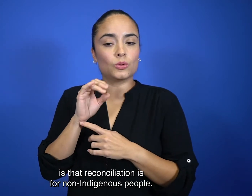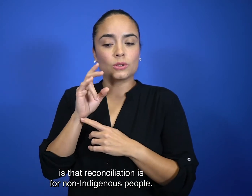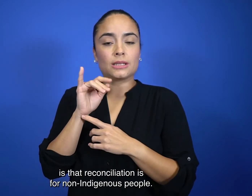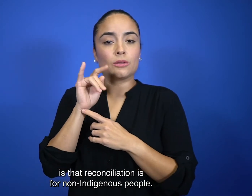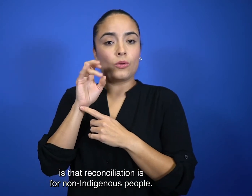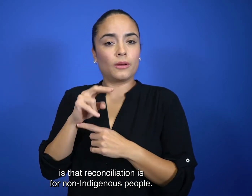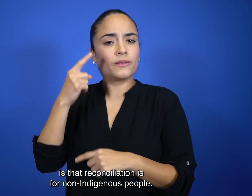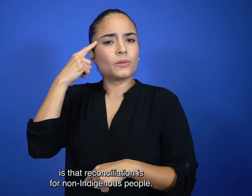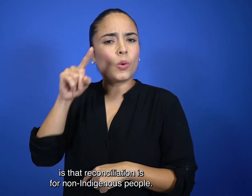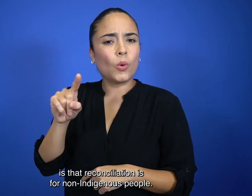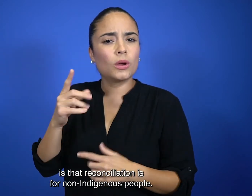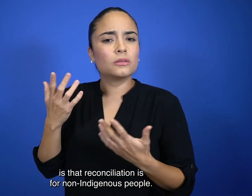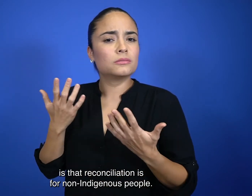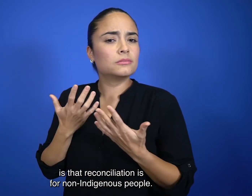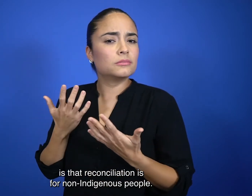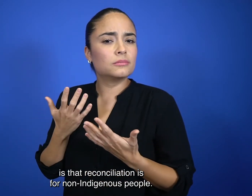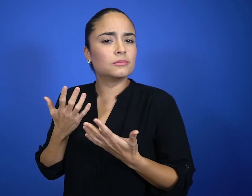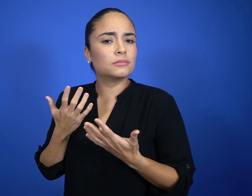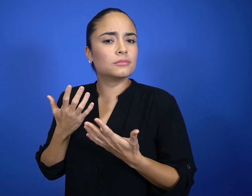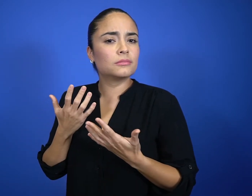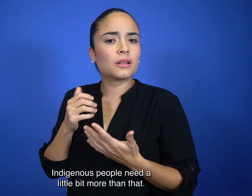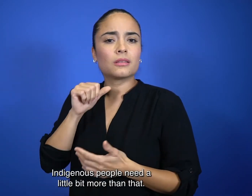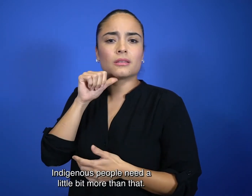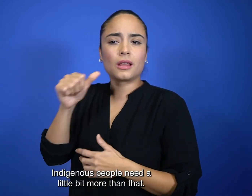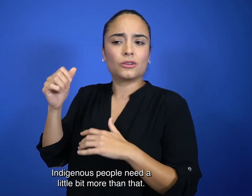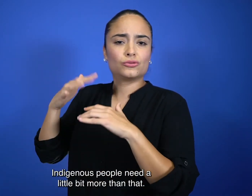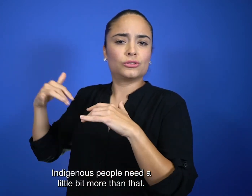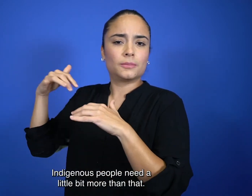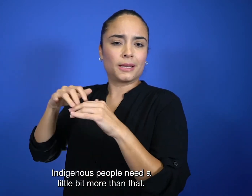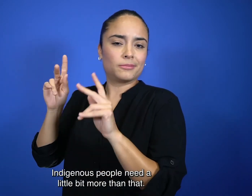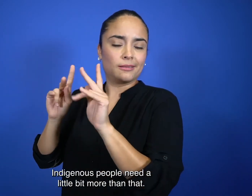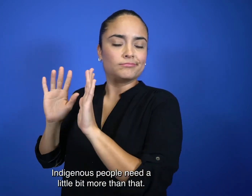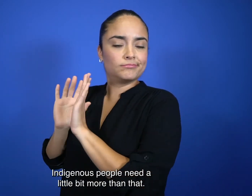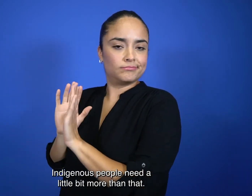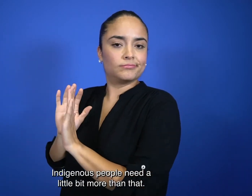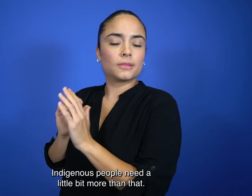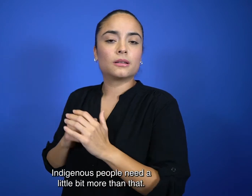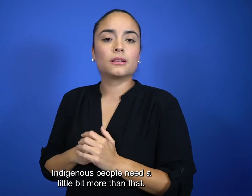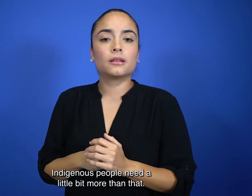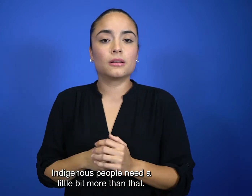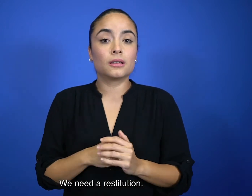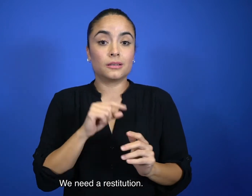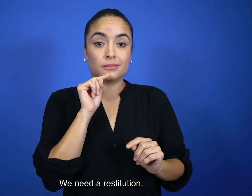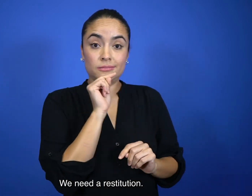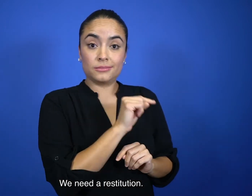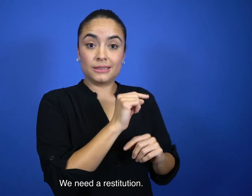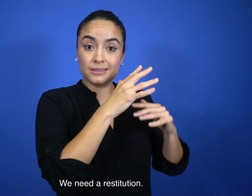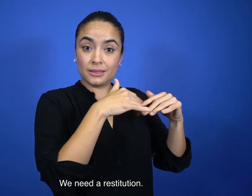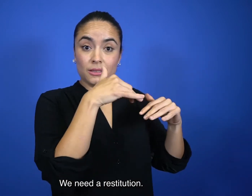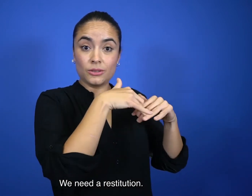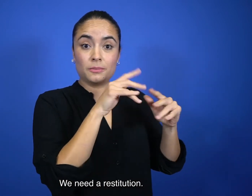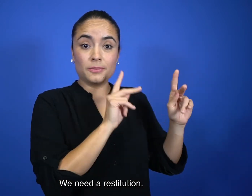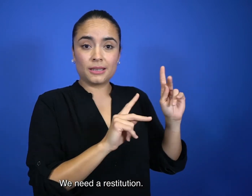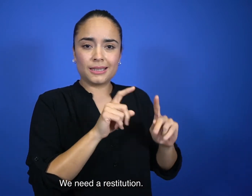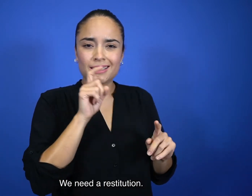for non-Indigenous people. Indigenous people need a little bit more than that. We need